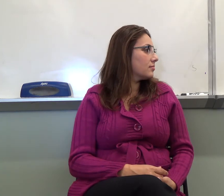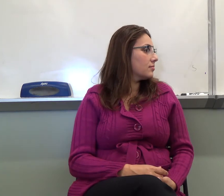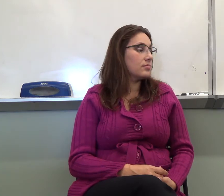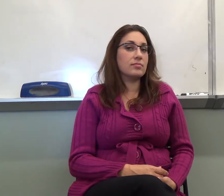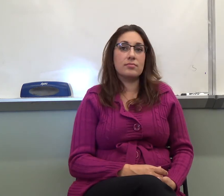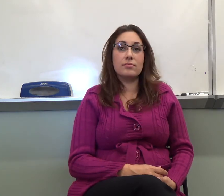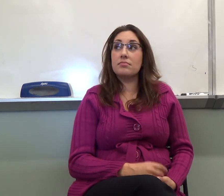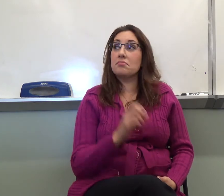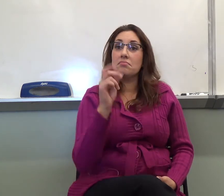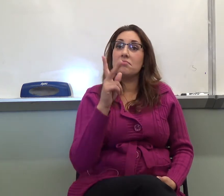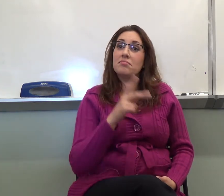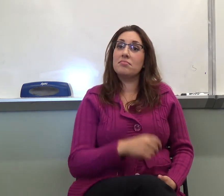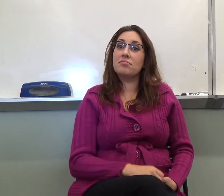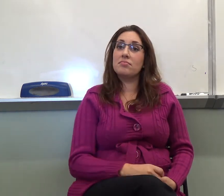All right, let's do one more.